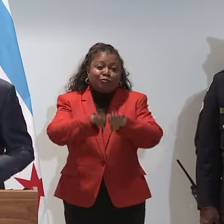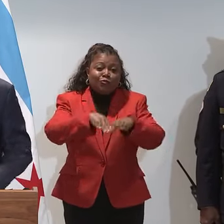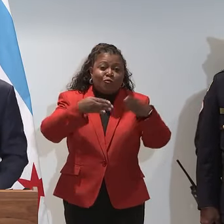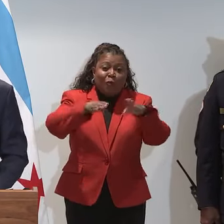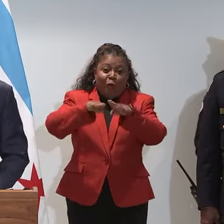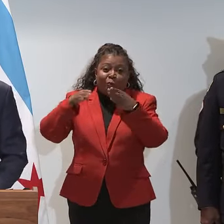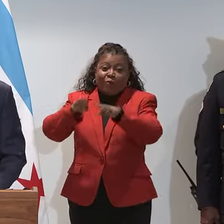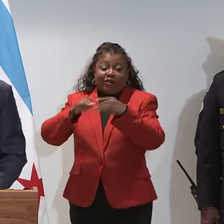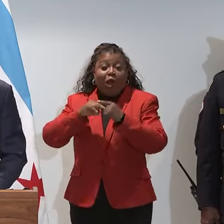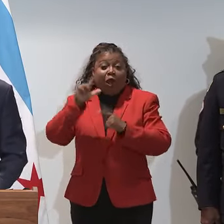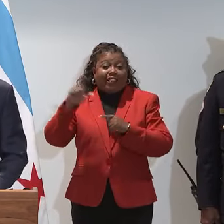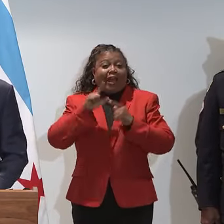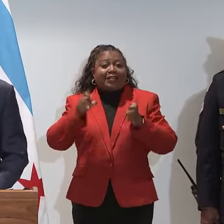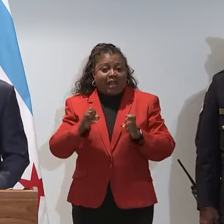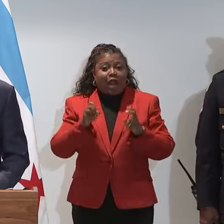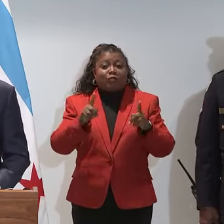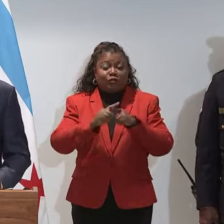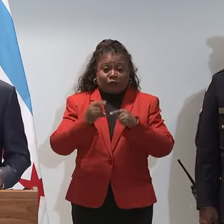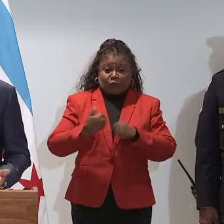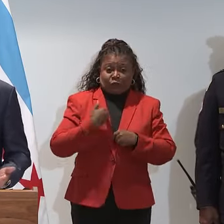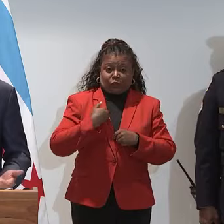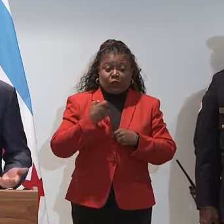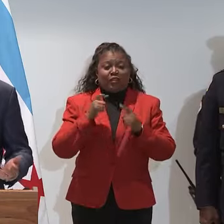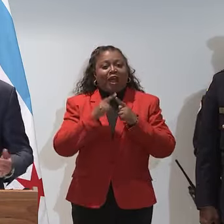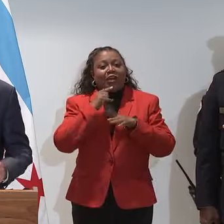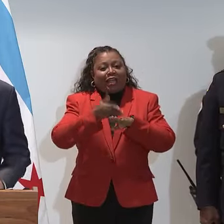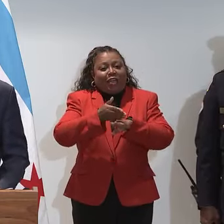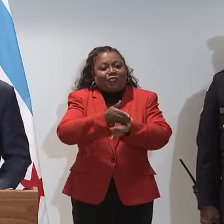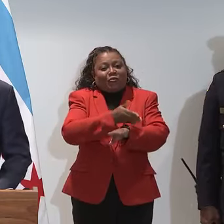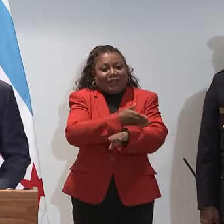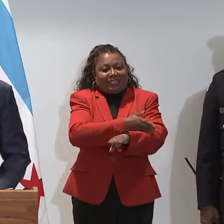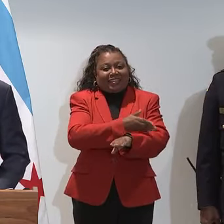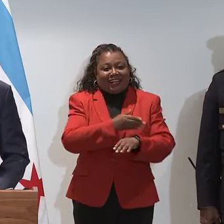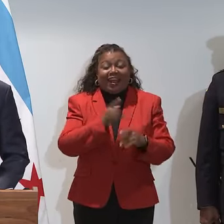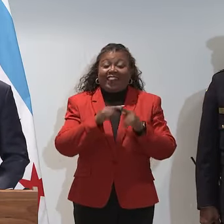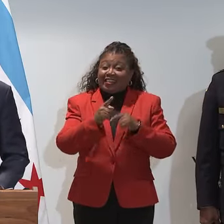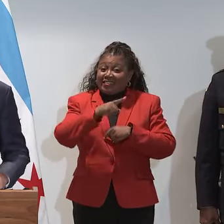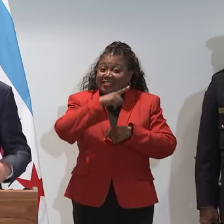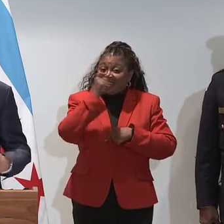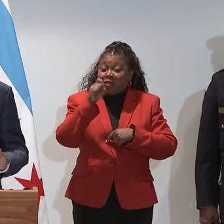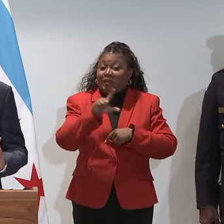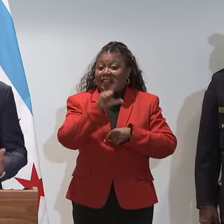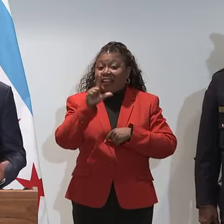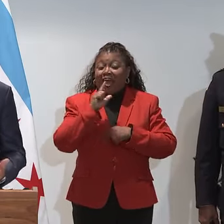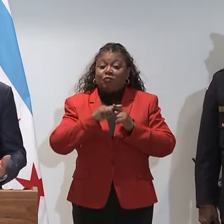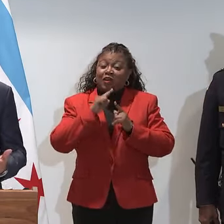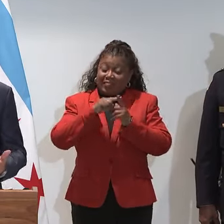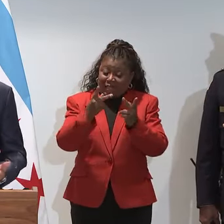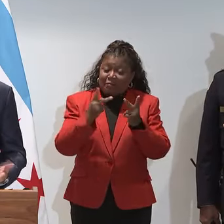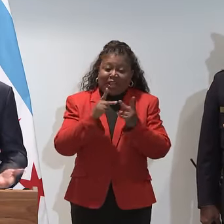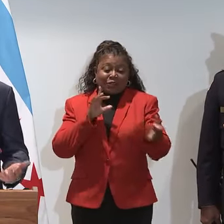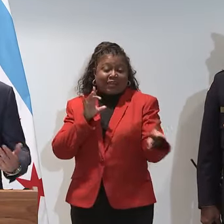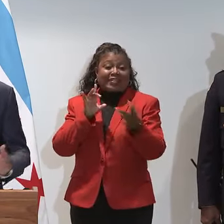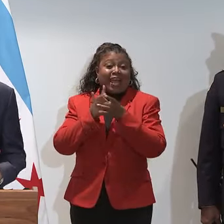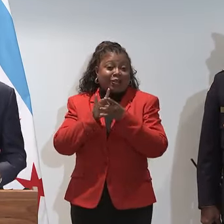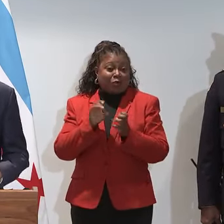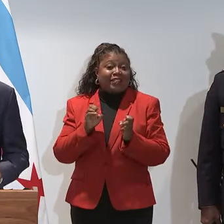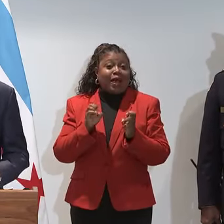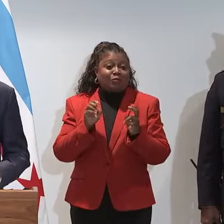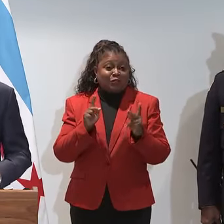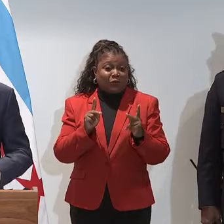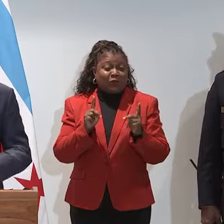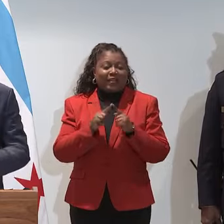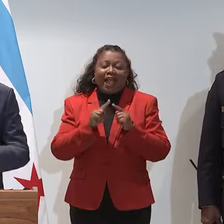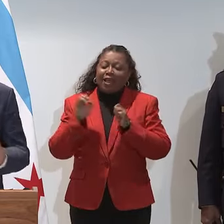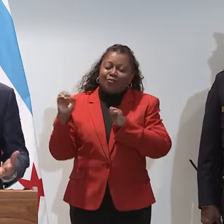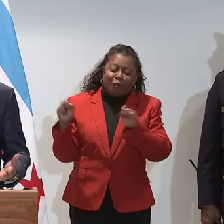up, our library's opportunities for youth are increasing. This summer, the library is going to be the place to connect with opportunities